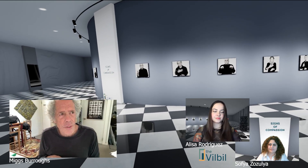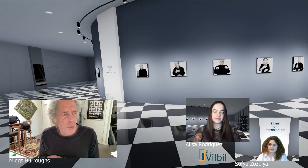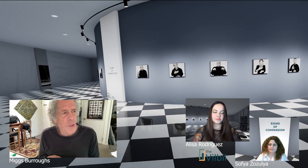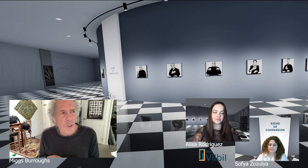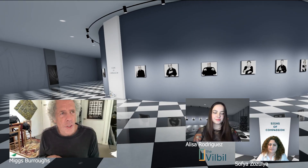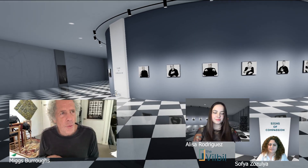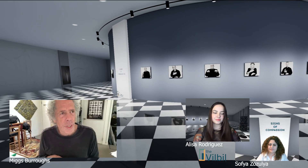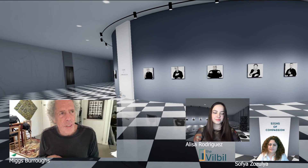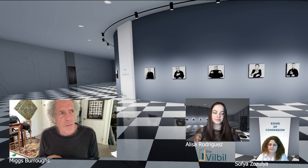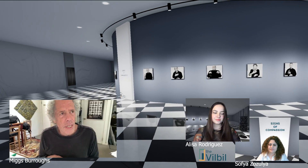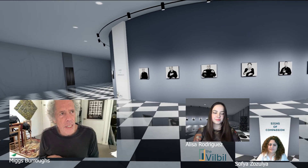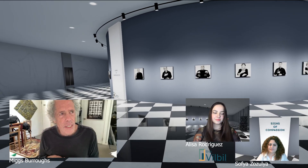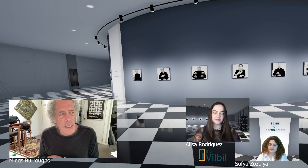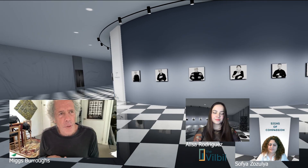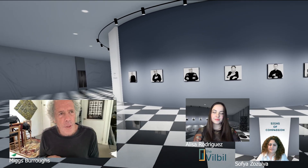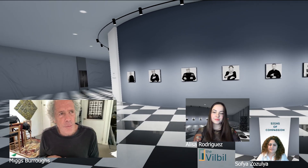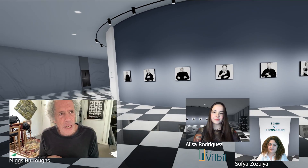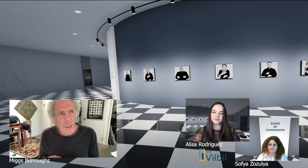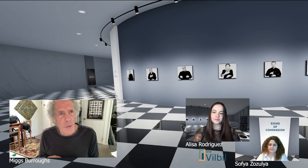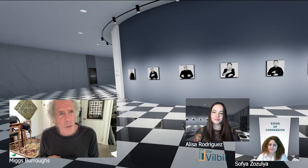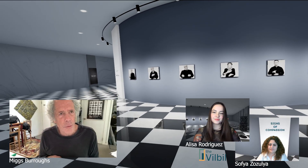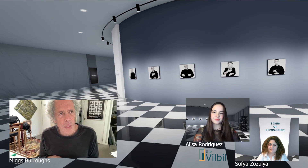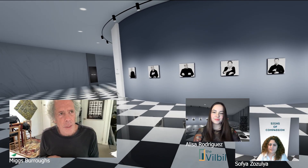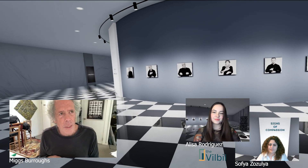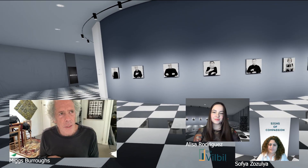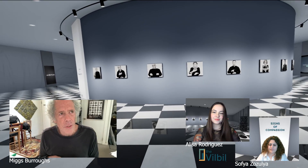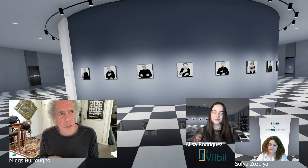thing was just what it conveyed. I kept going back to it because